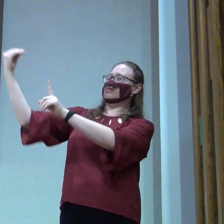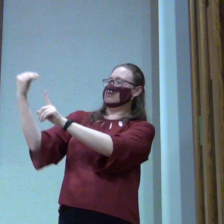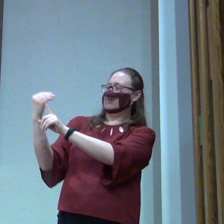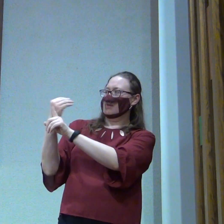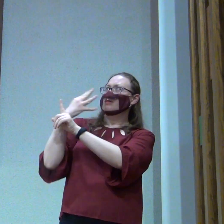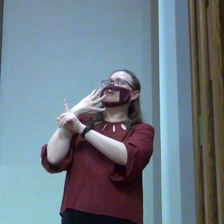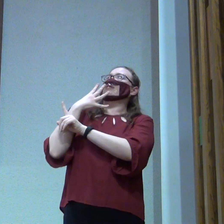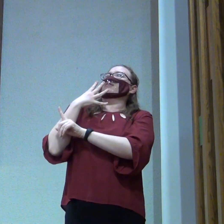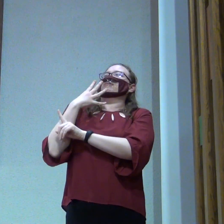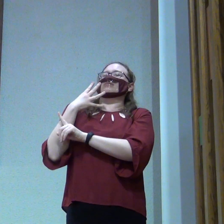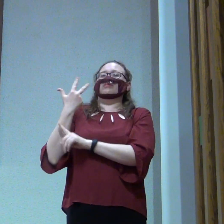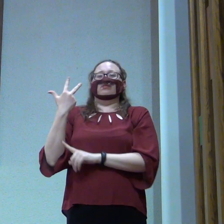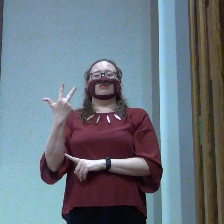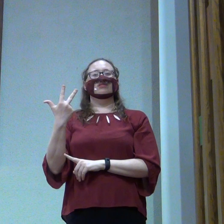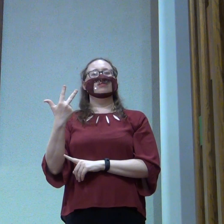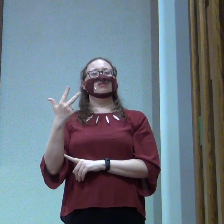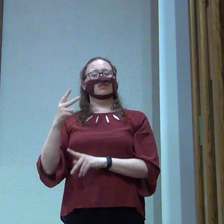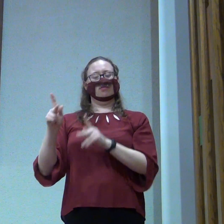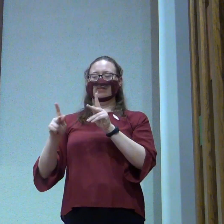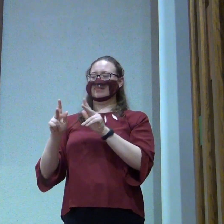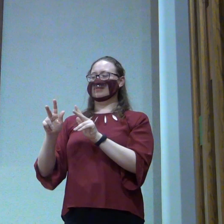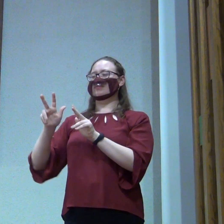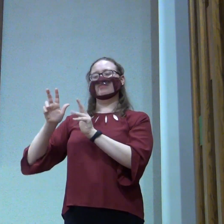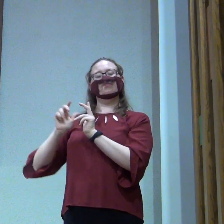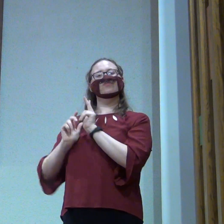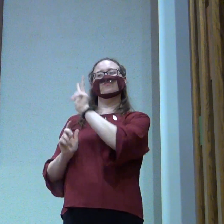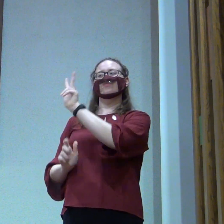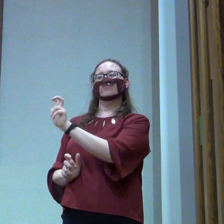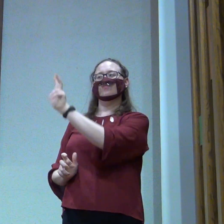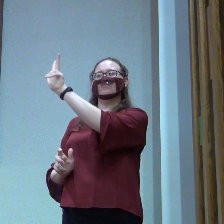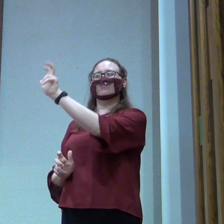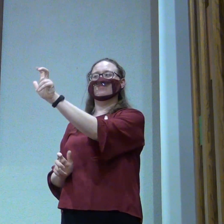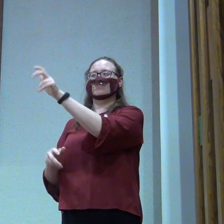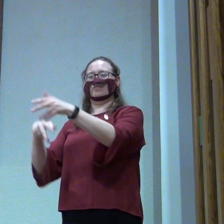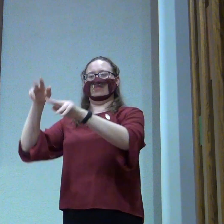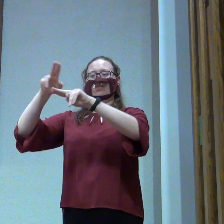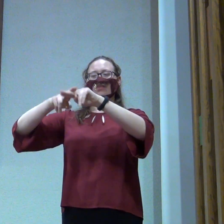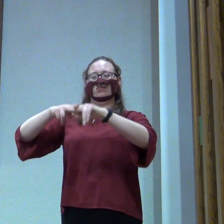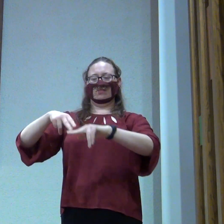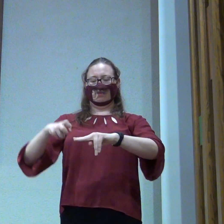The three victims mounted together onto the chairs.